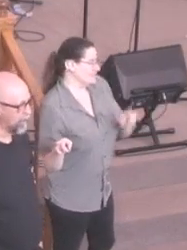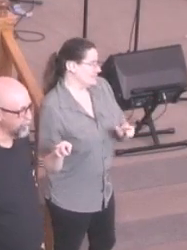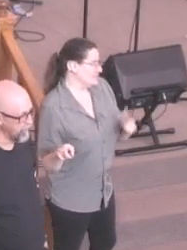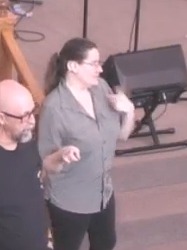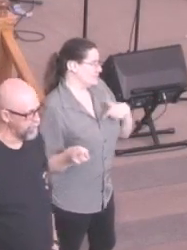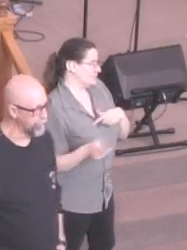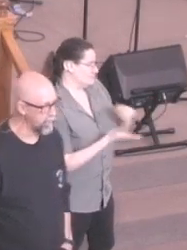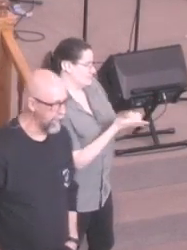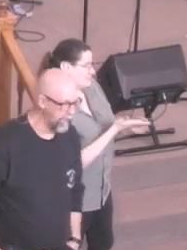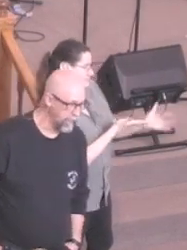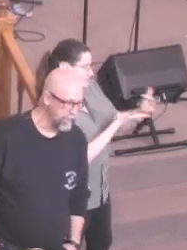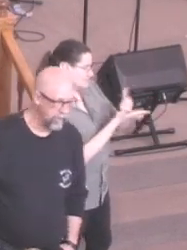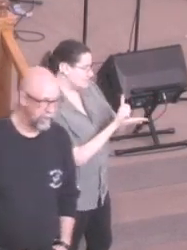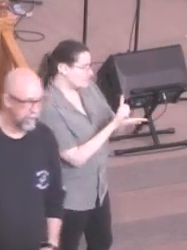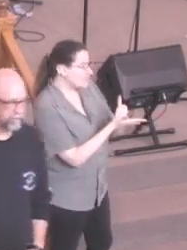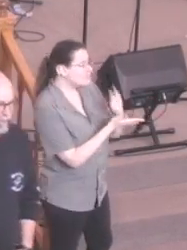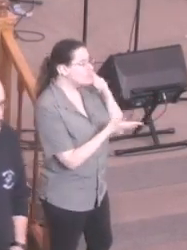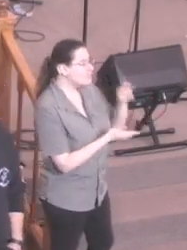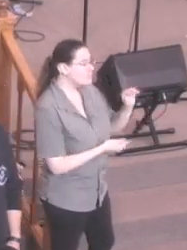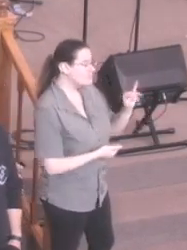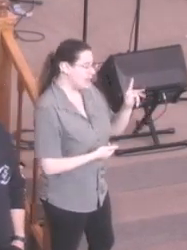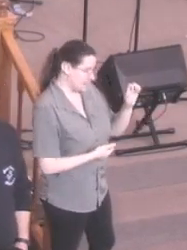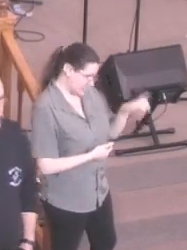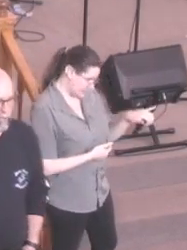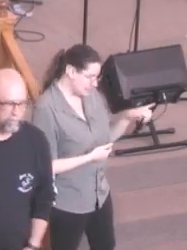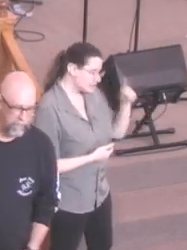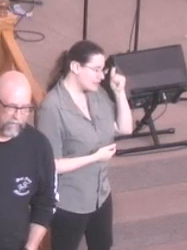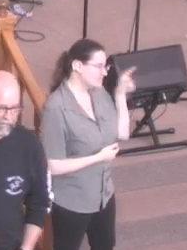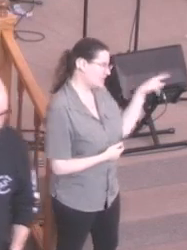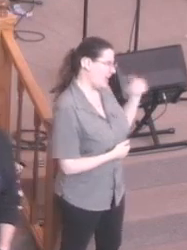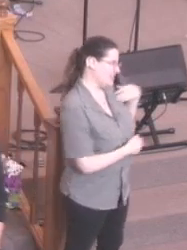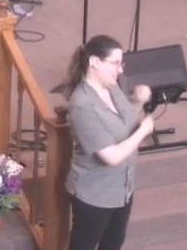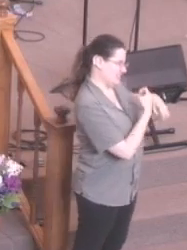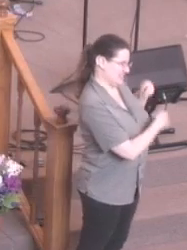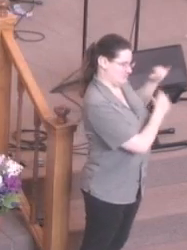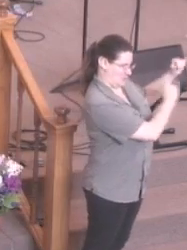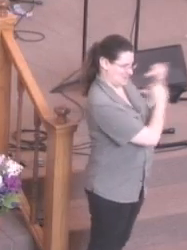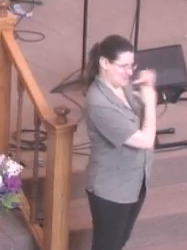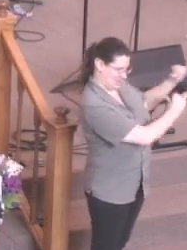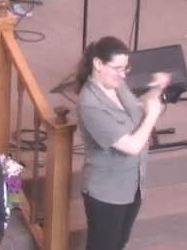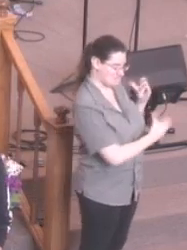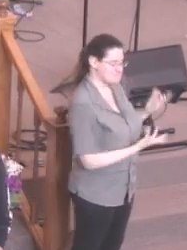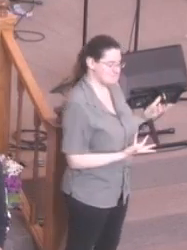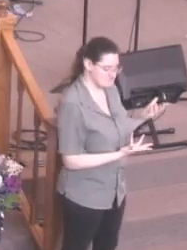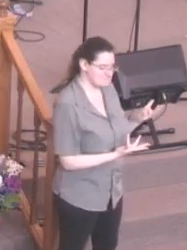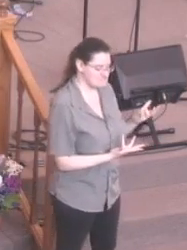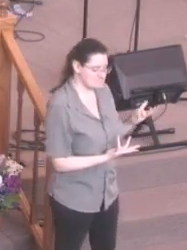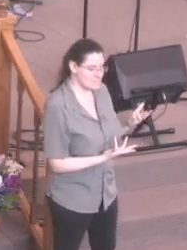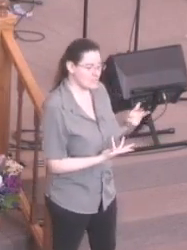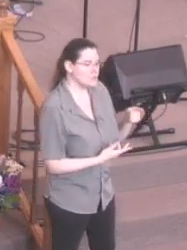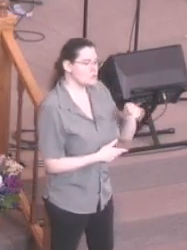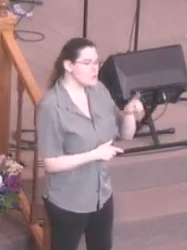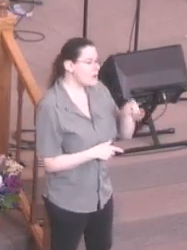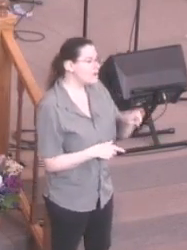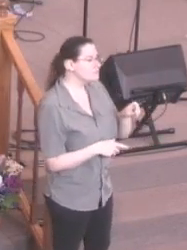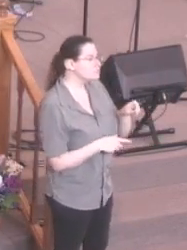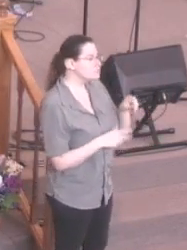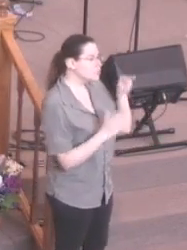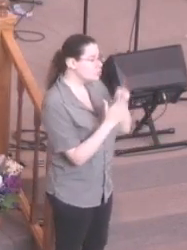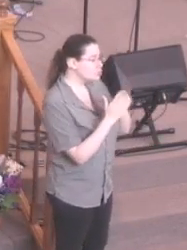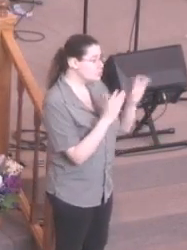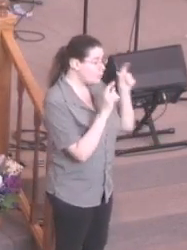We're going to take an offering up for Mikey, because he's got the same problem that I do. So you got to look through your